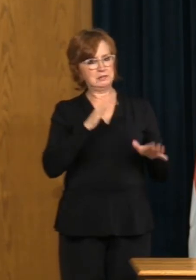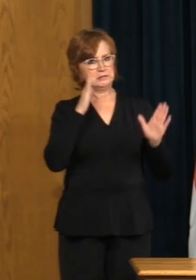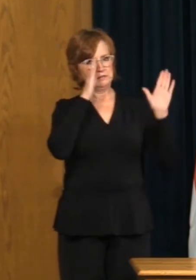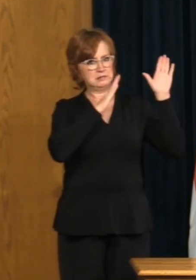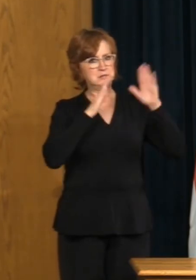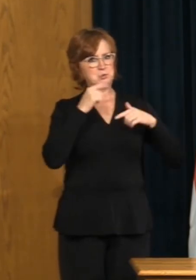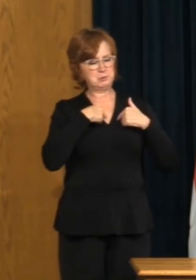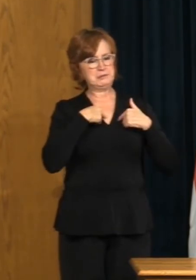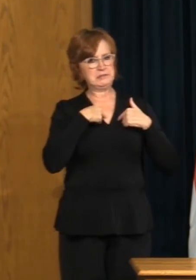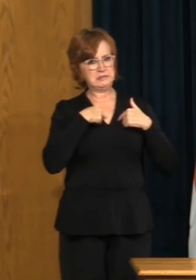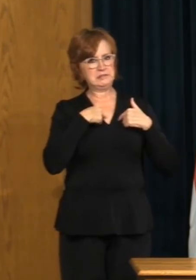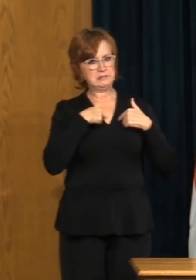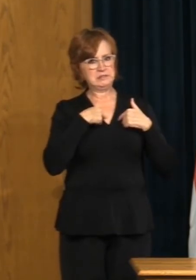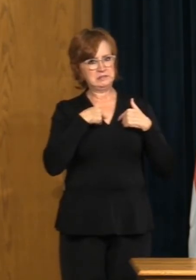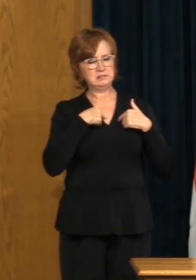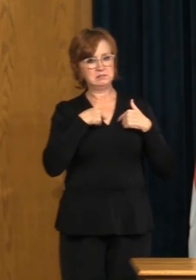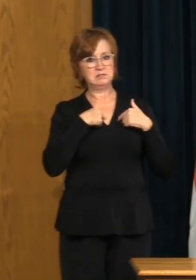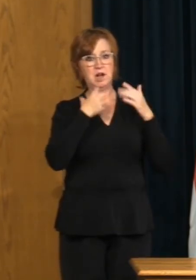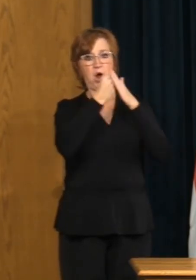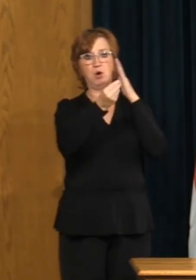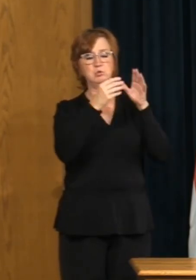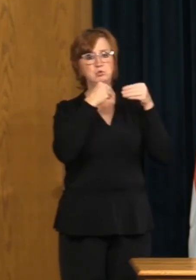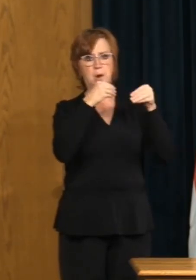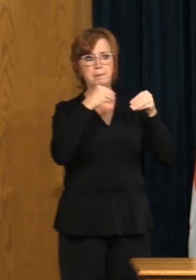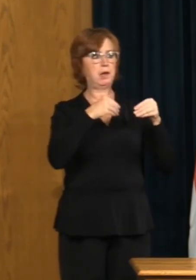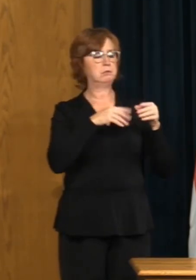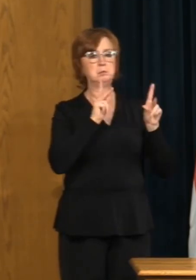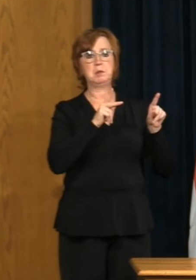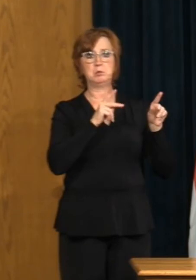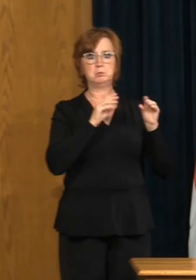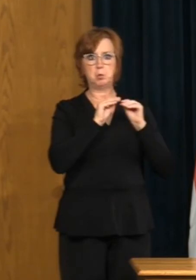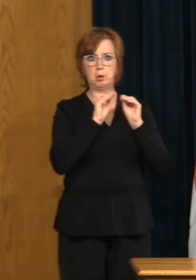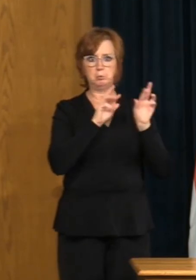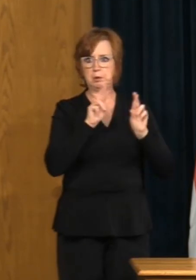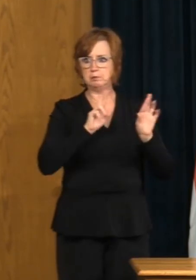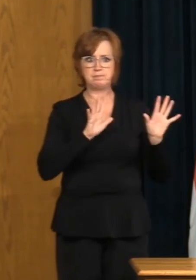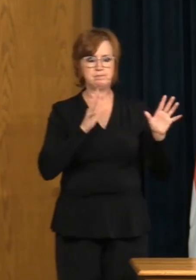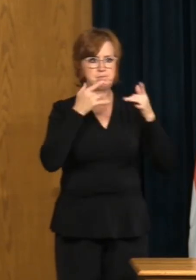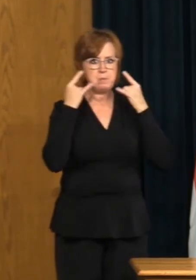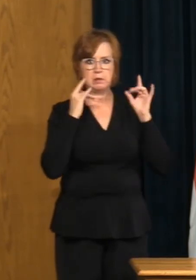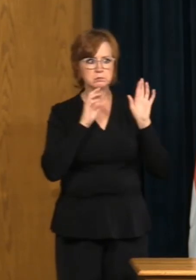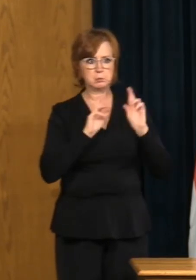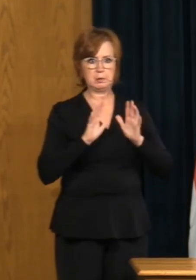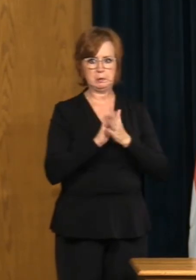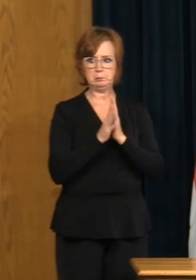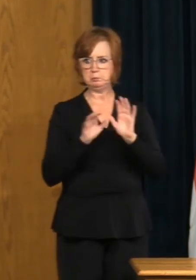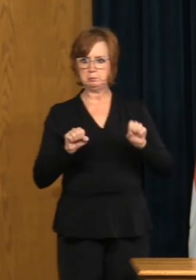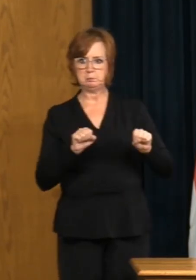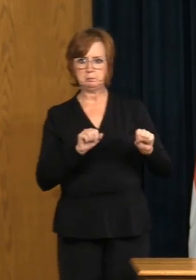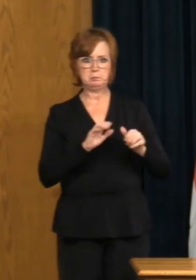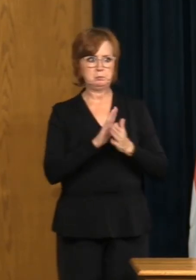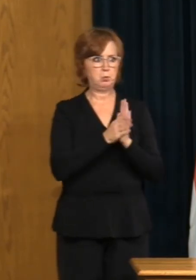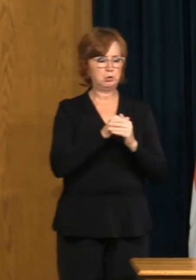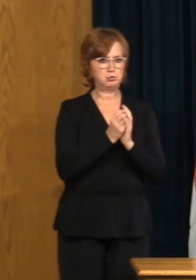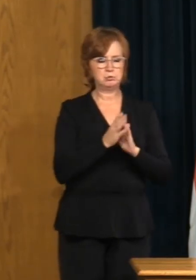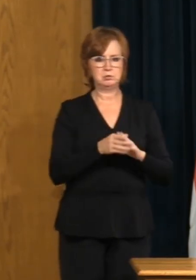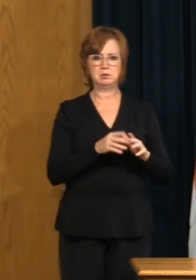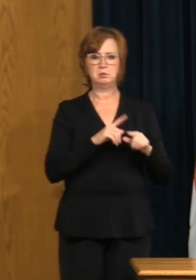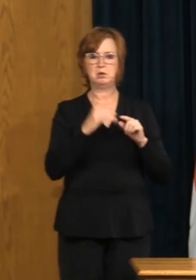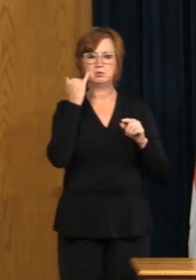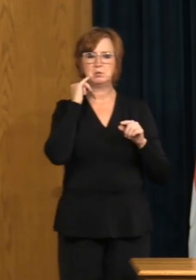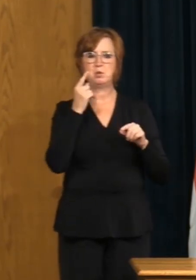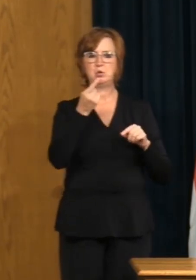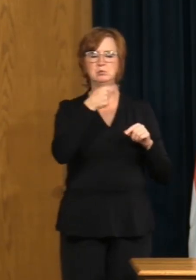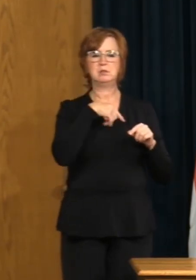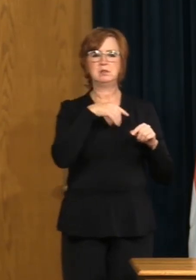did say that if you have a family member in your virtual household, not necessarily in your own household, who is now going to school, how